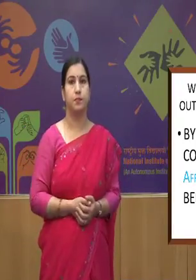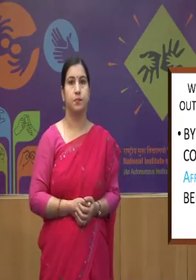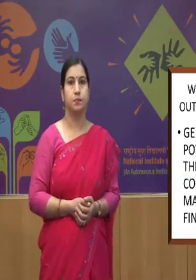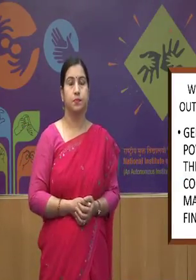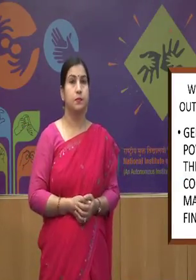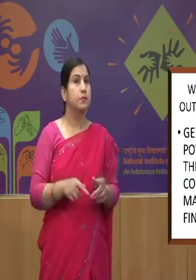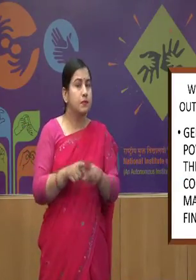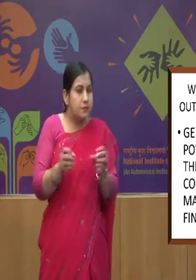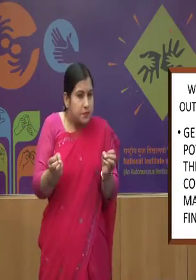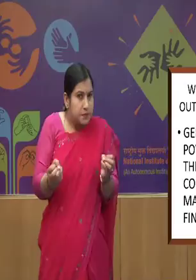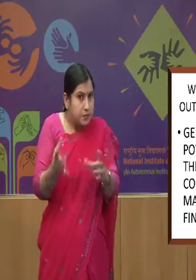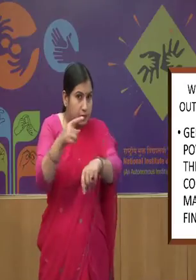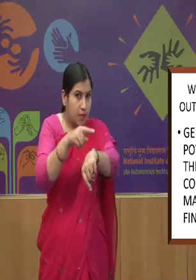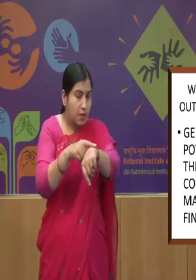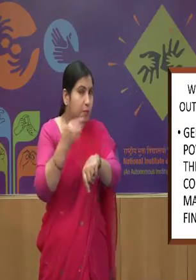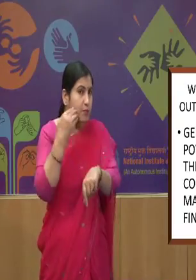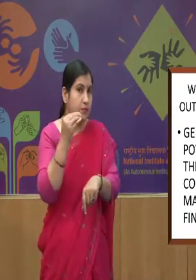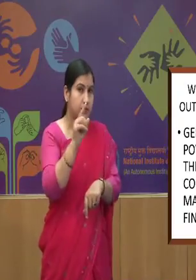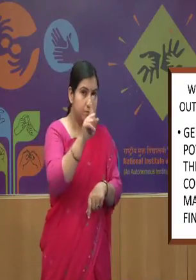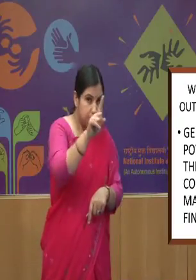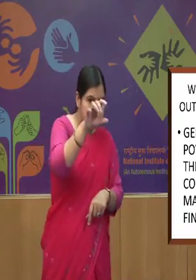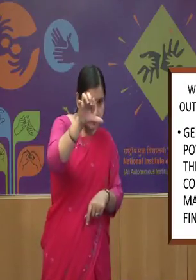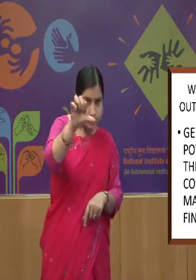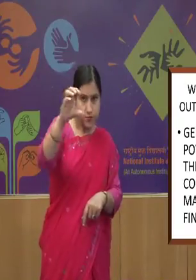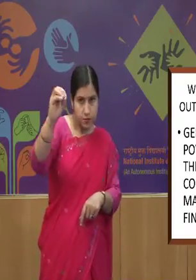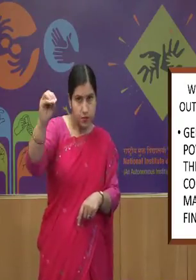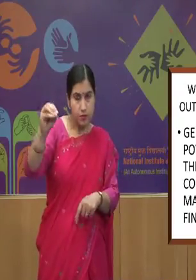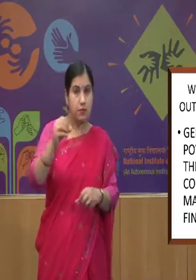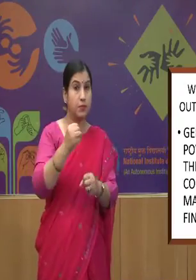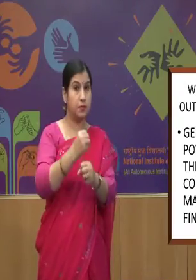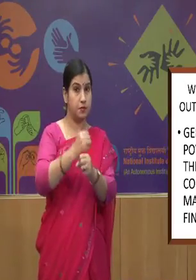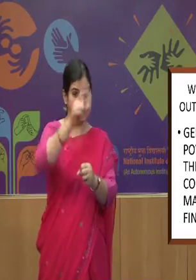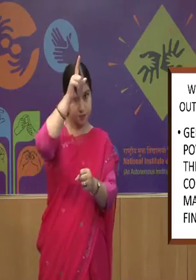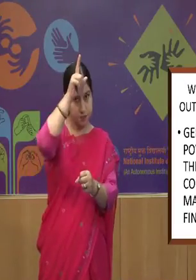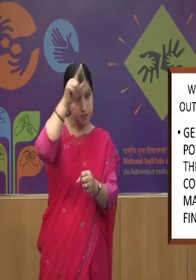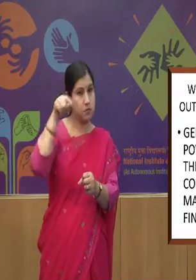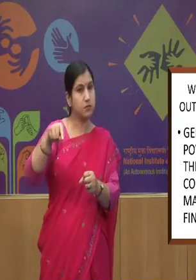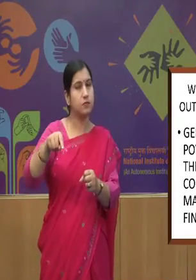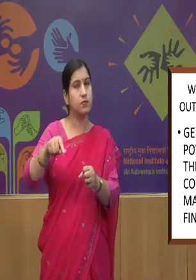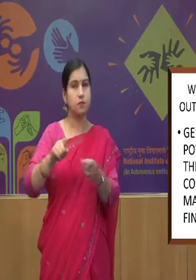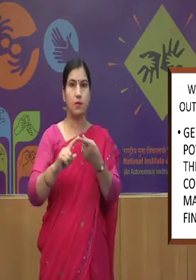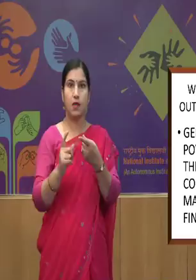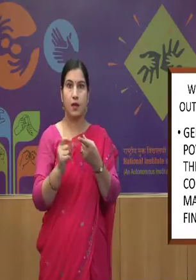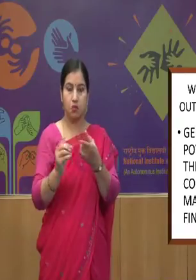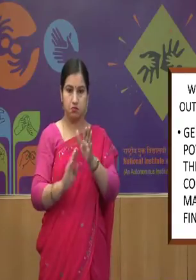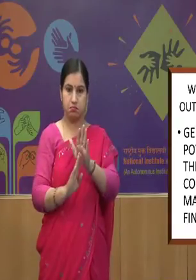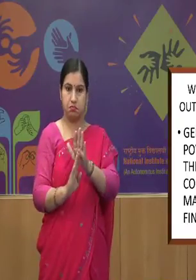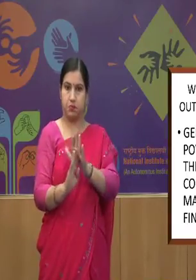In the beginning of the 19th century, Germany made great economic progress and